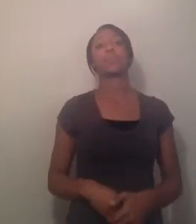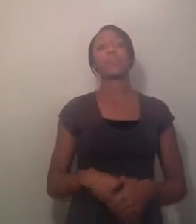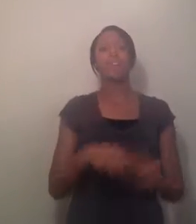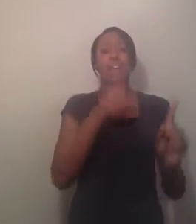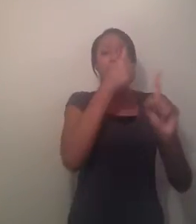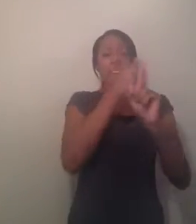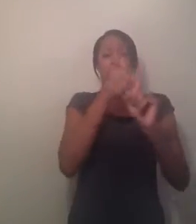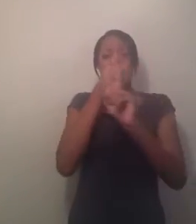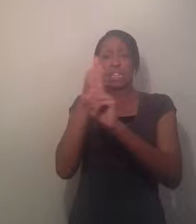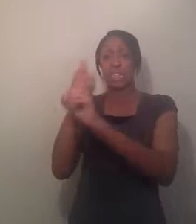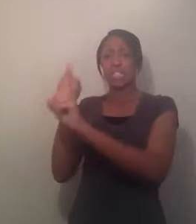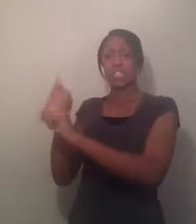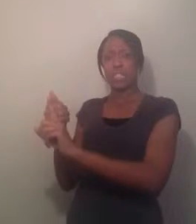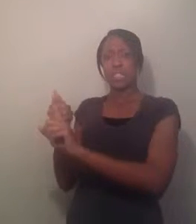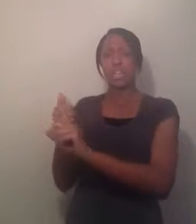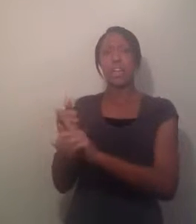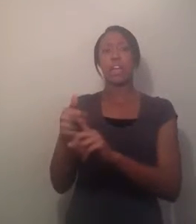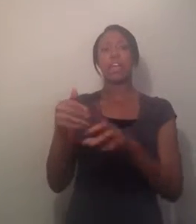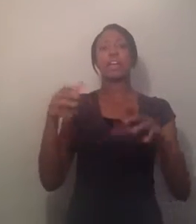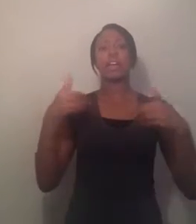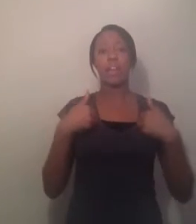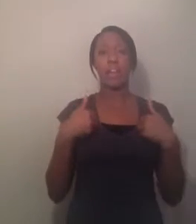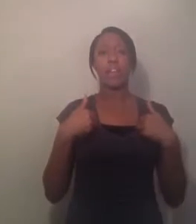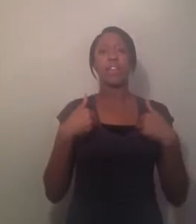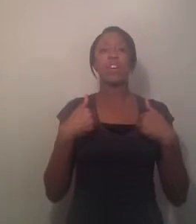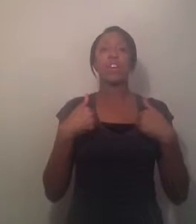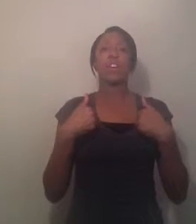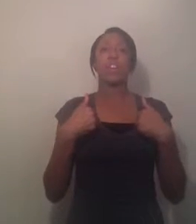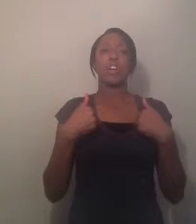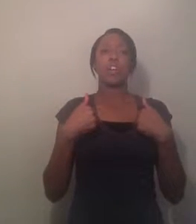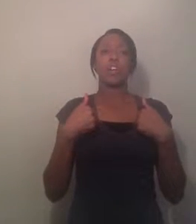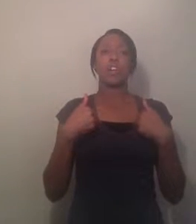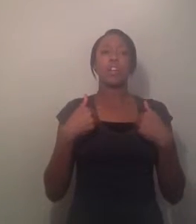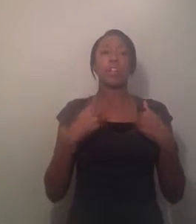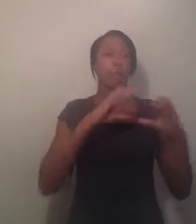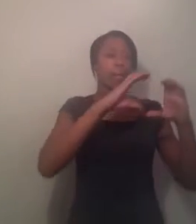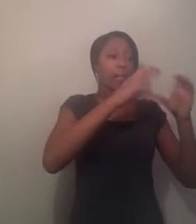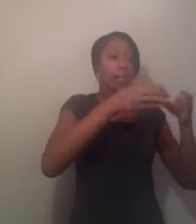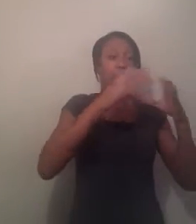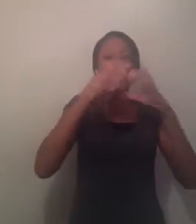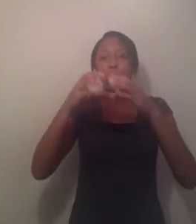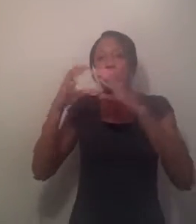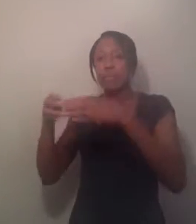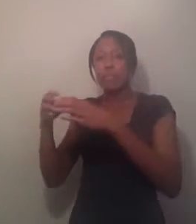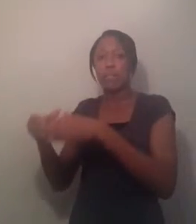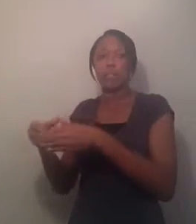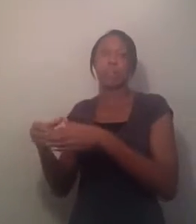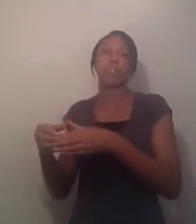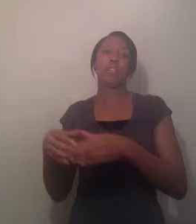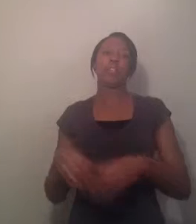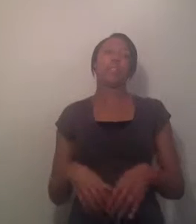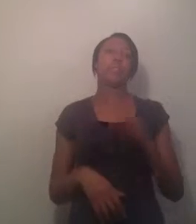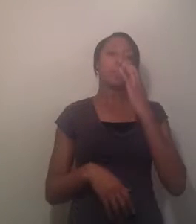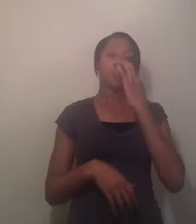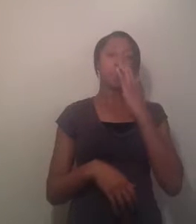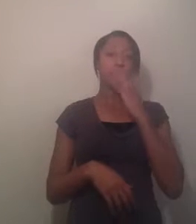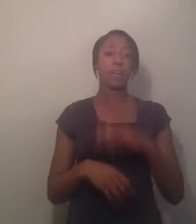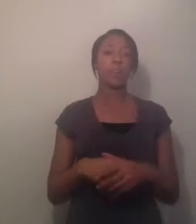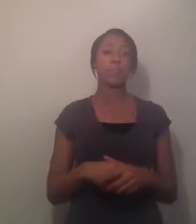alveoli and resembles a cluster of grapes. It is within the thousands of tiny alveolar chambers that oxygen